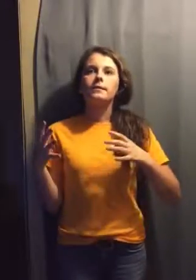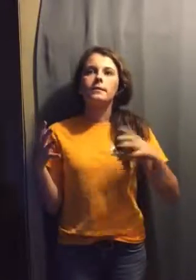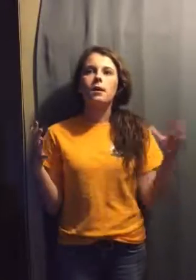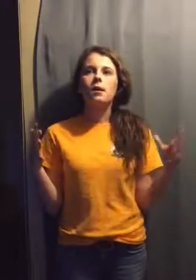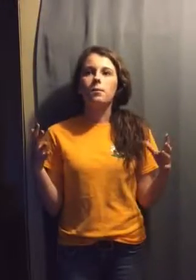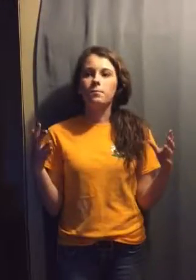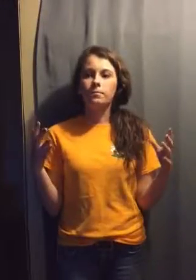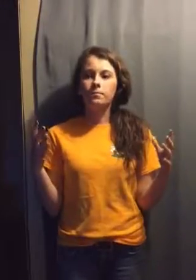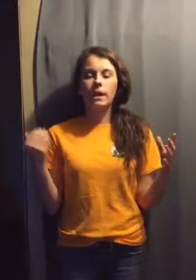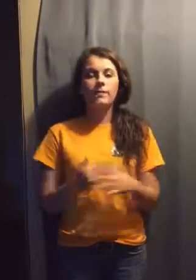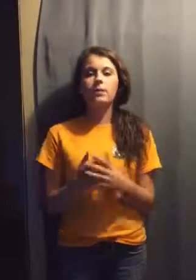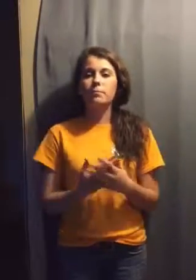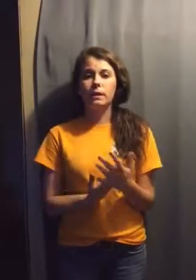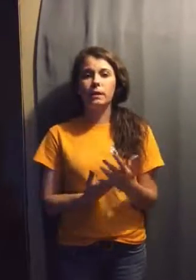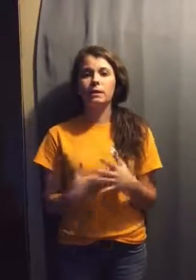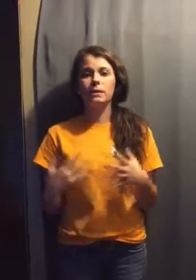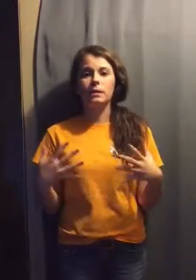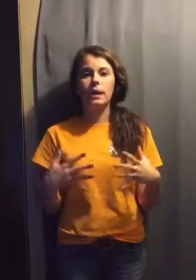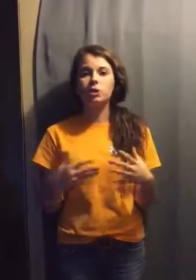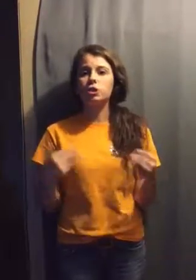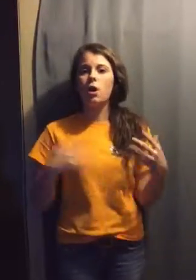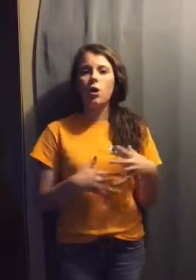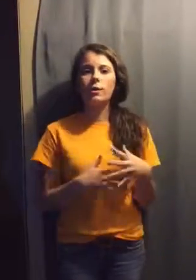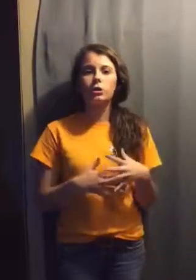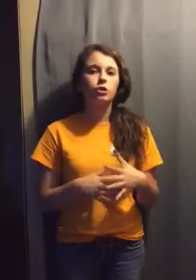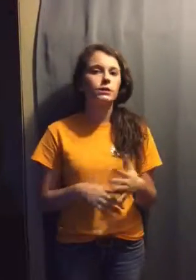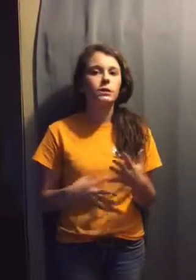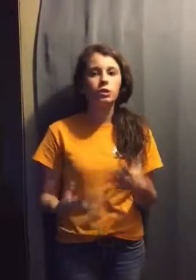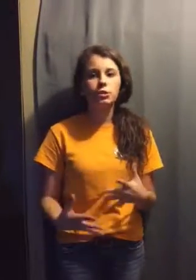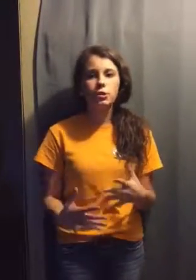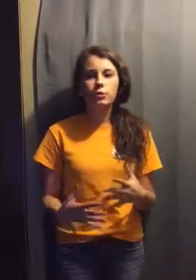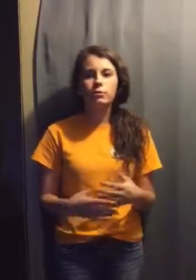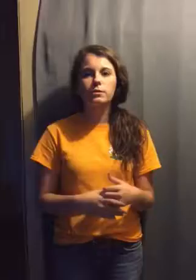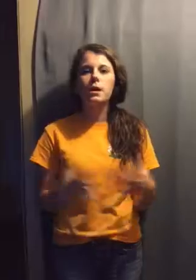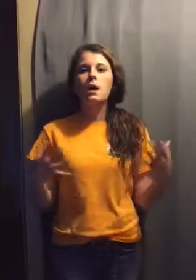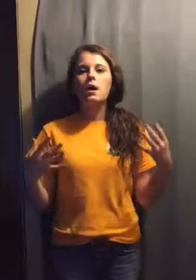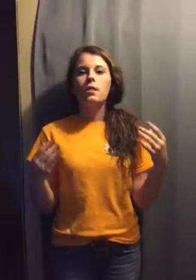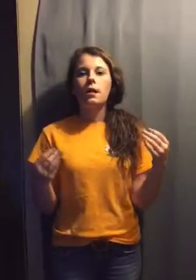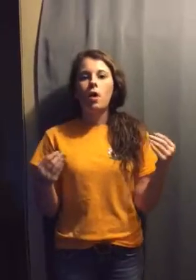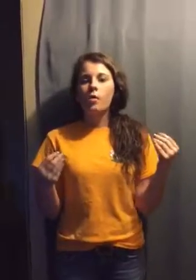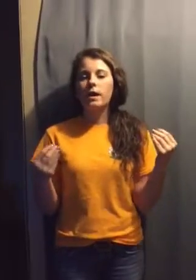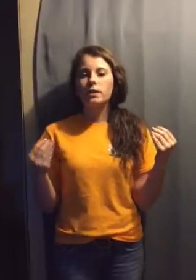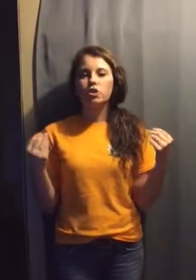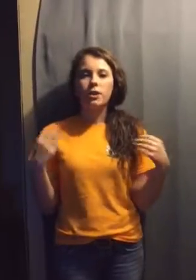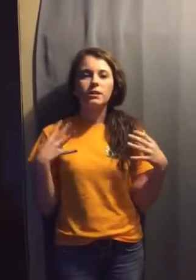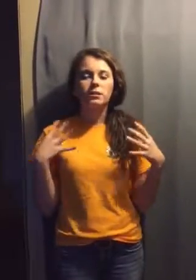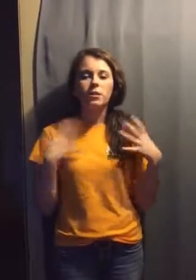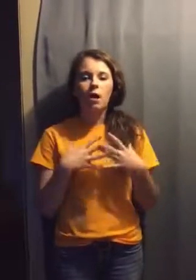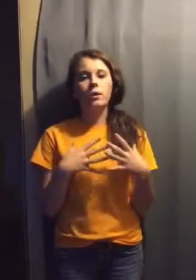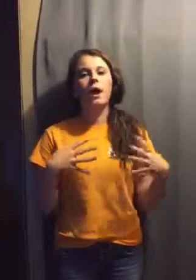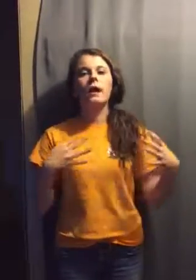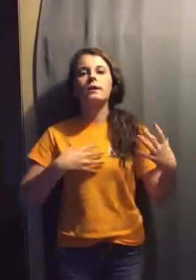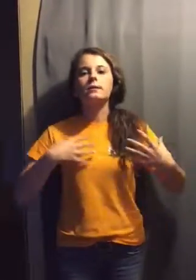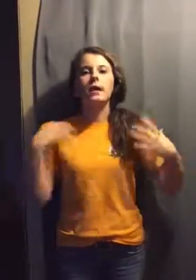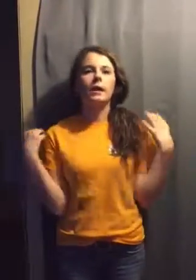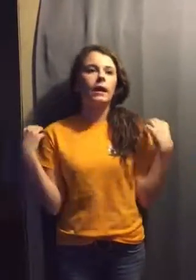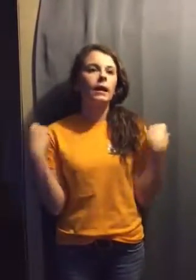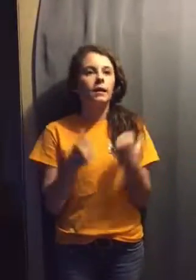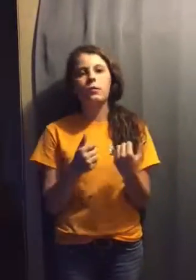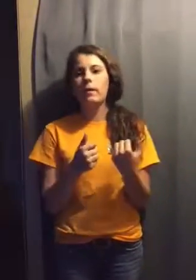and even the men's, like, they just always dressed in suits. They always dressed so nice, like anywhere that